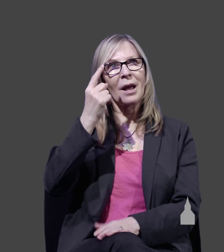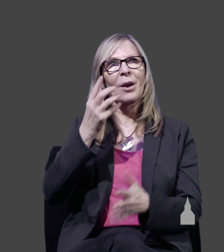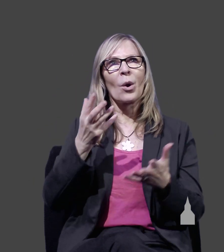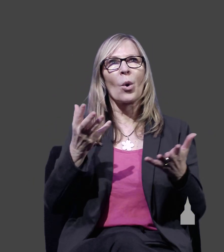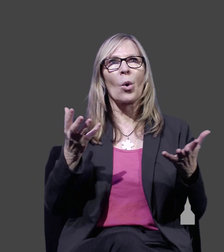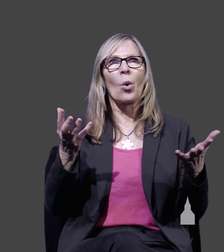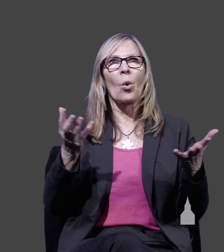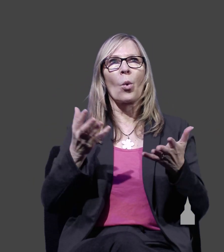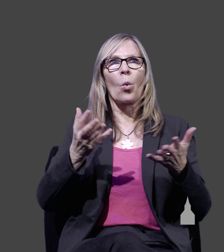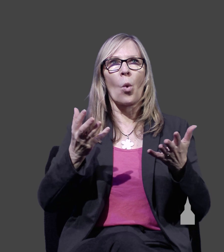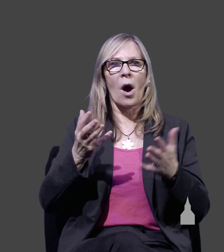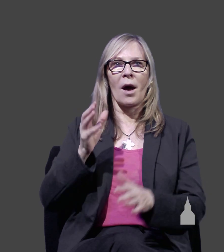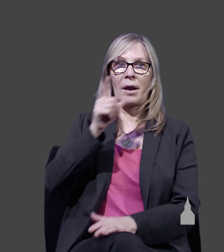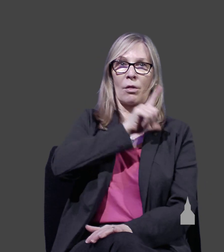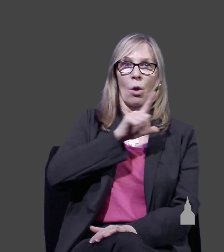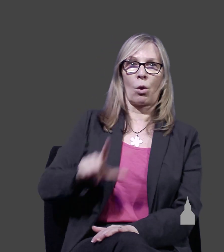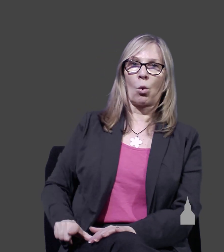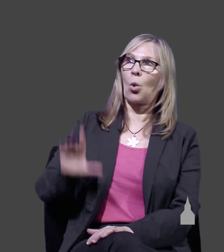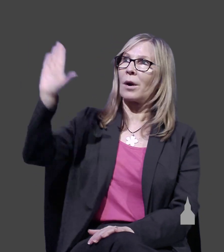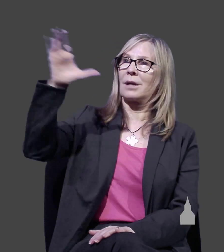is.